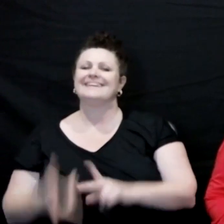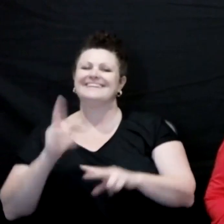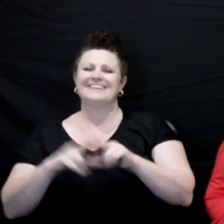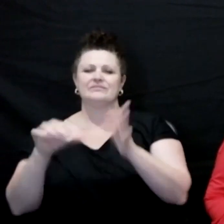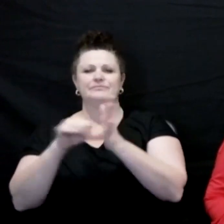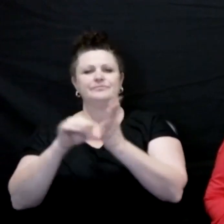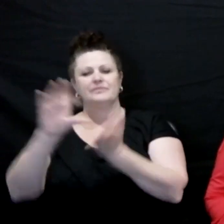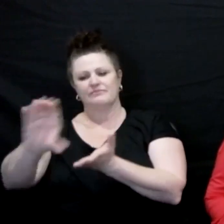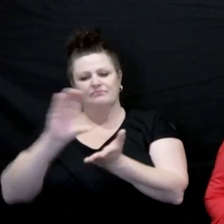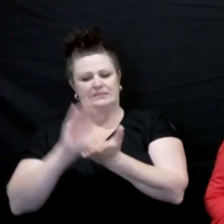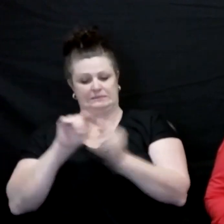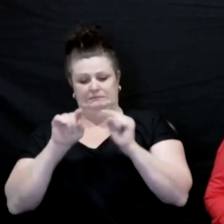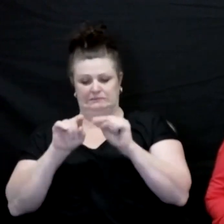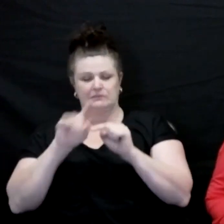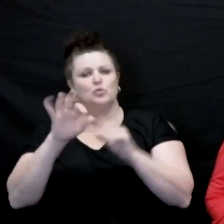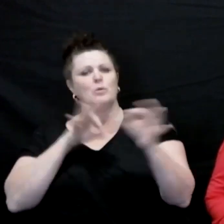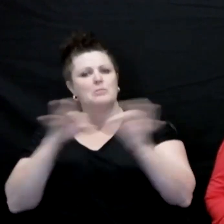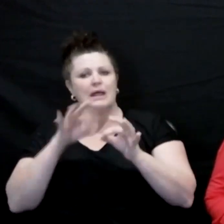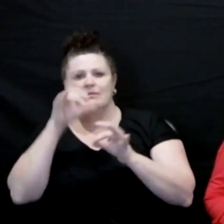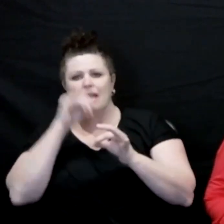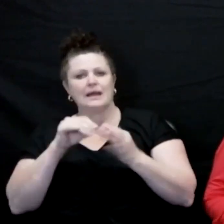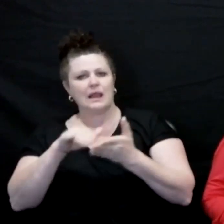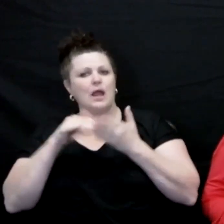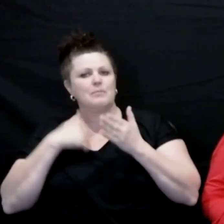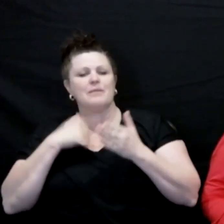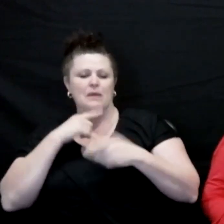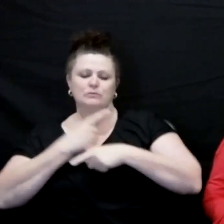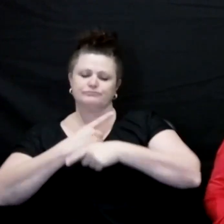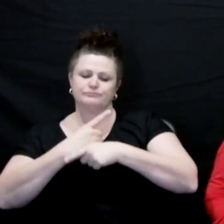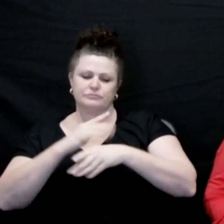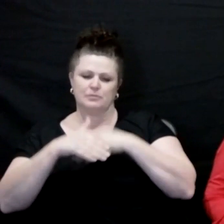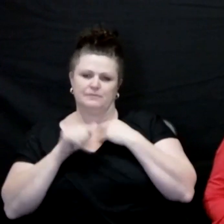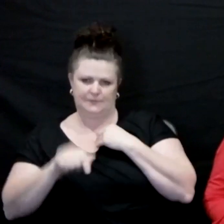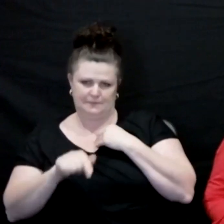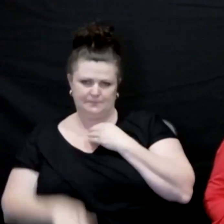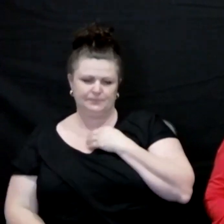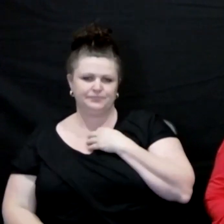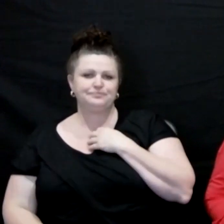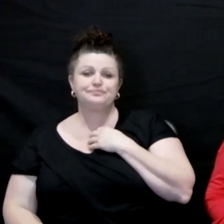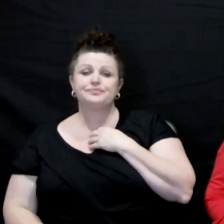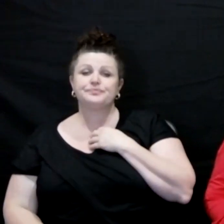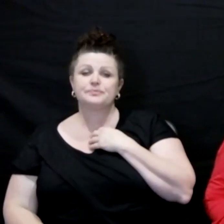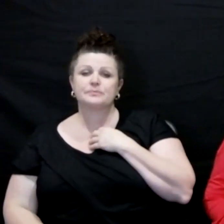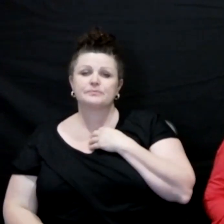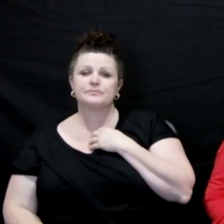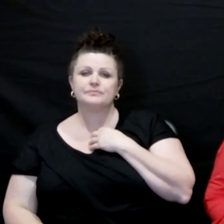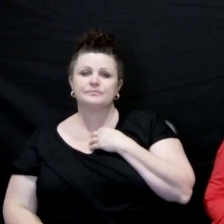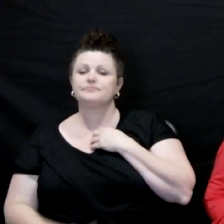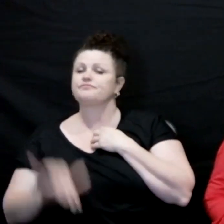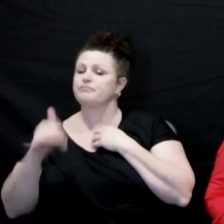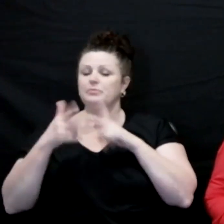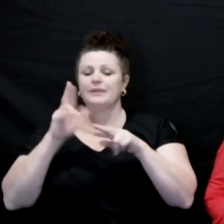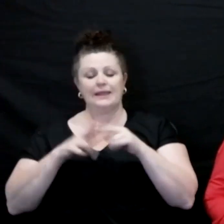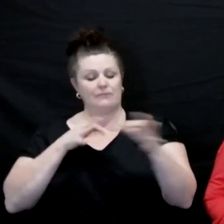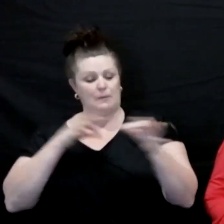plan or any other services that might be able to help you, they will talk to you about that. They may also, if a plan